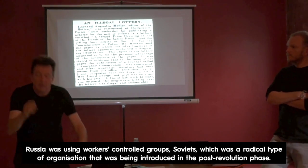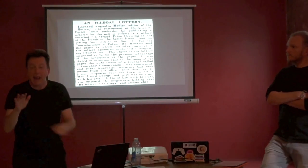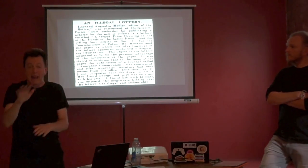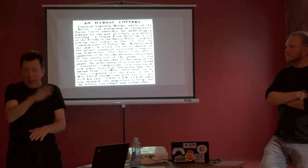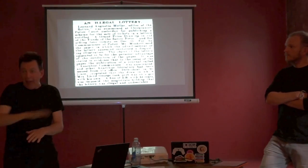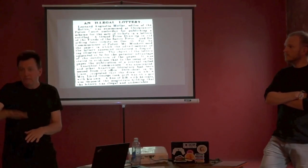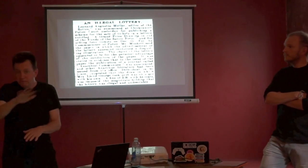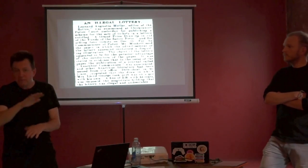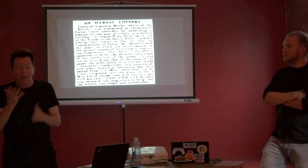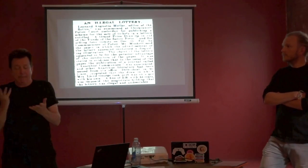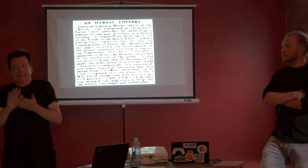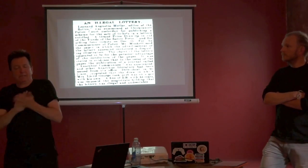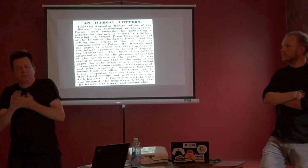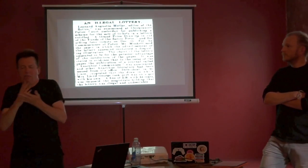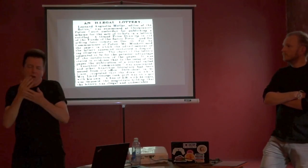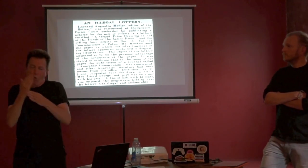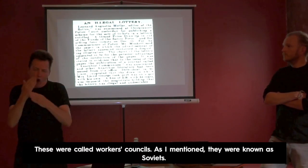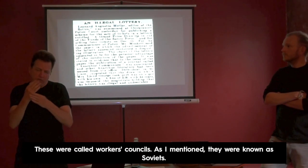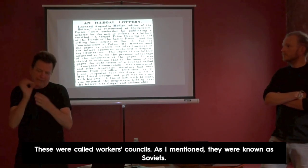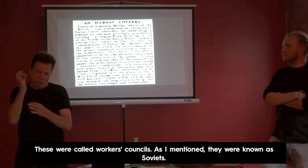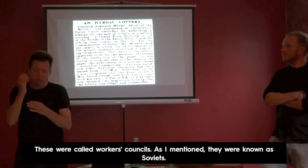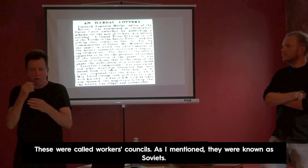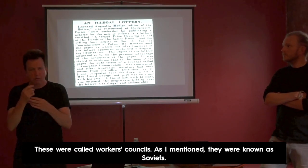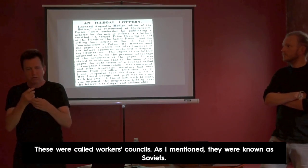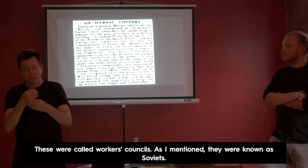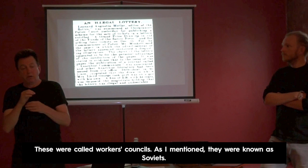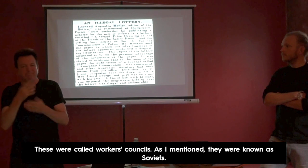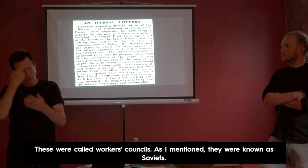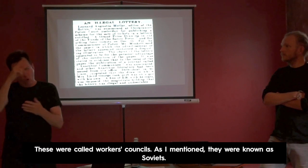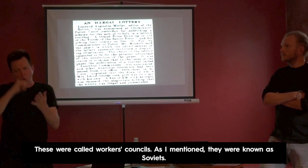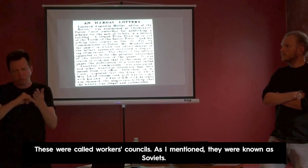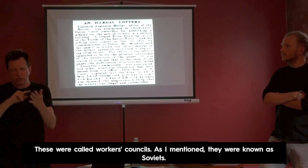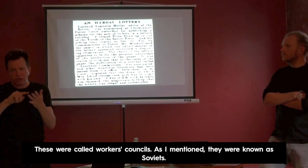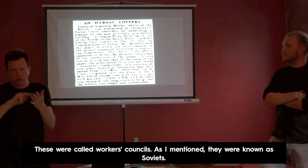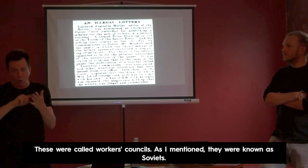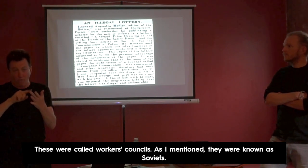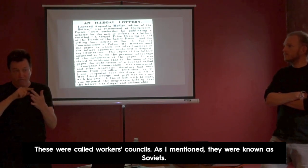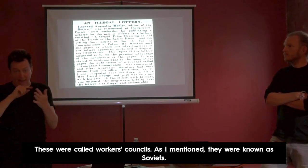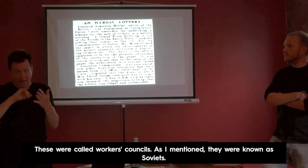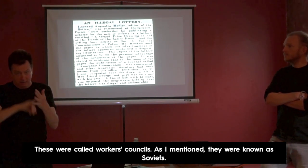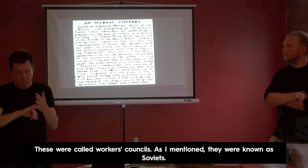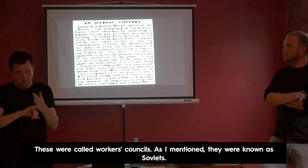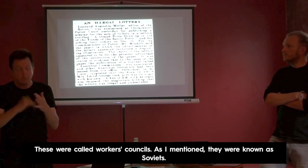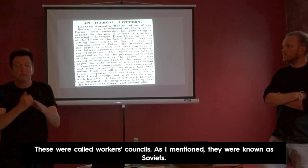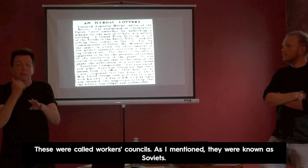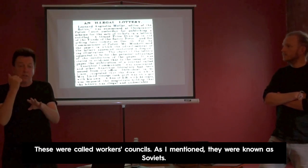in the post-revolution phase. These were workers' councils. As I mentioned, they're called